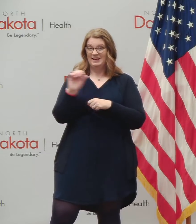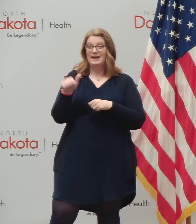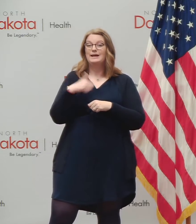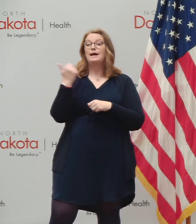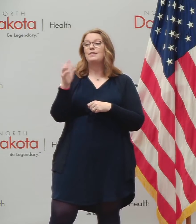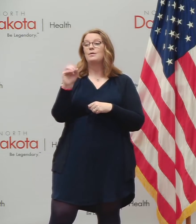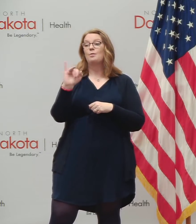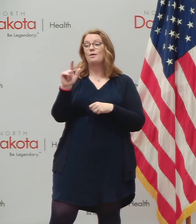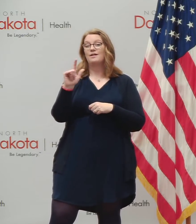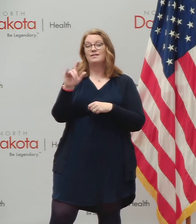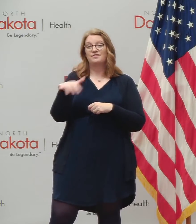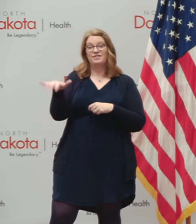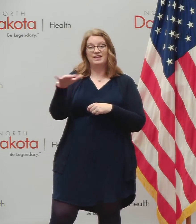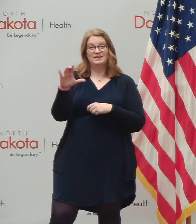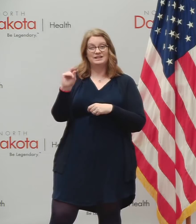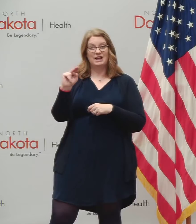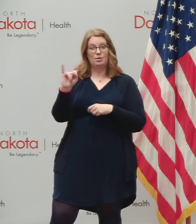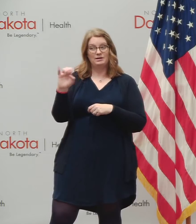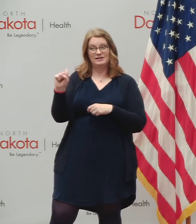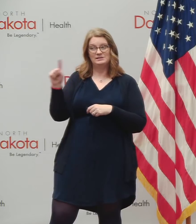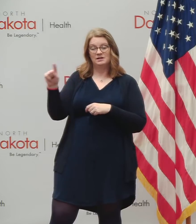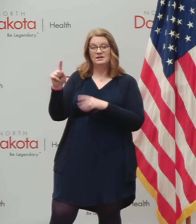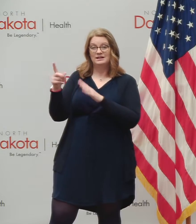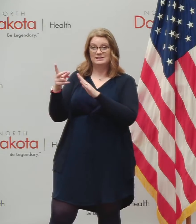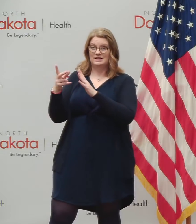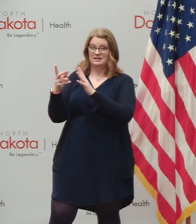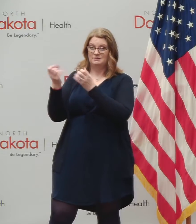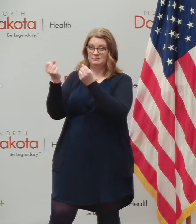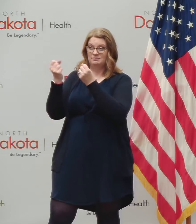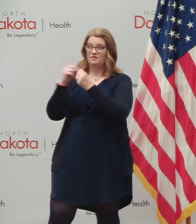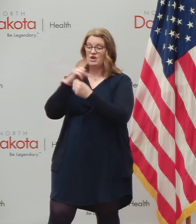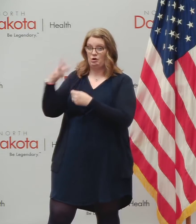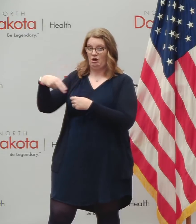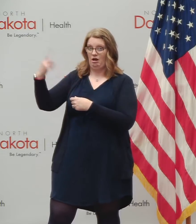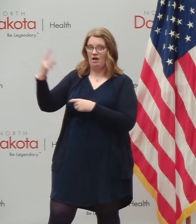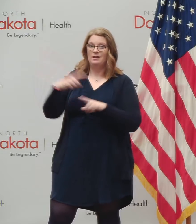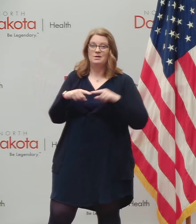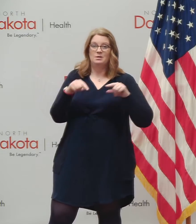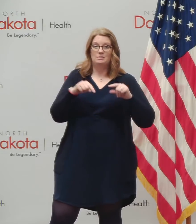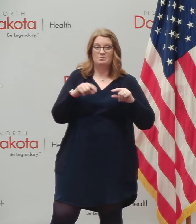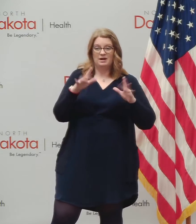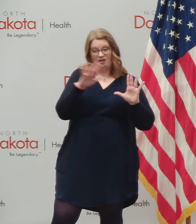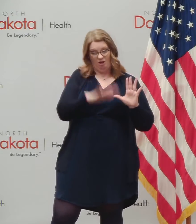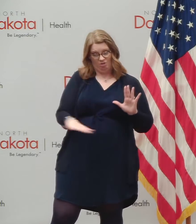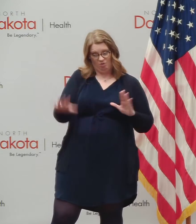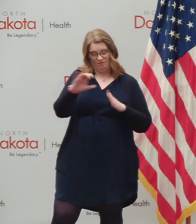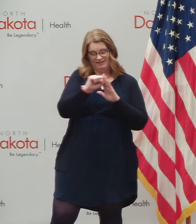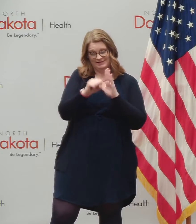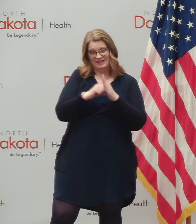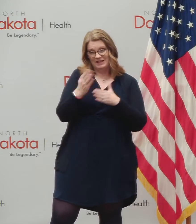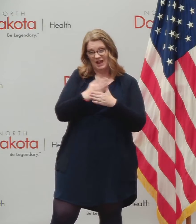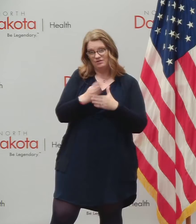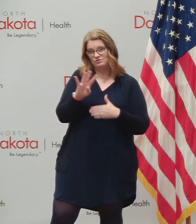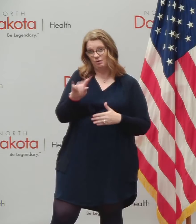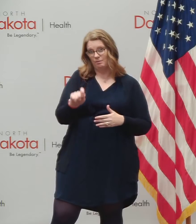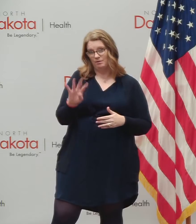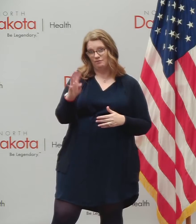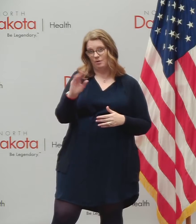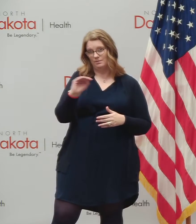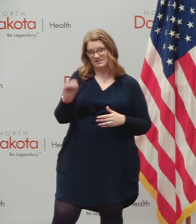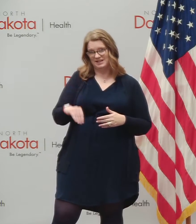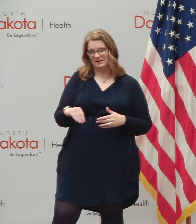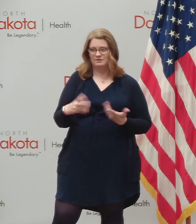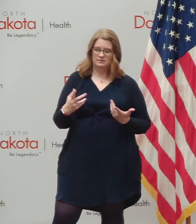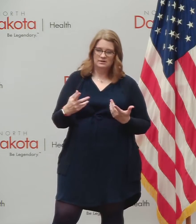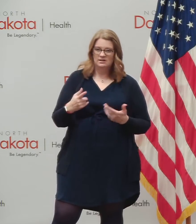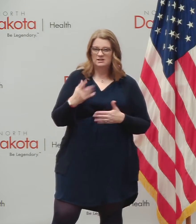field counties, so the fact that we're at 4.4 statewide would tell you that we have some parts of the state where the unemployment must be in the